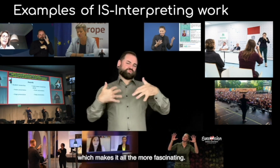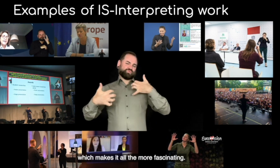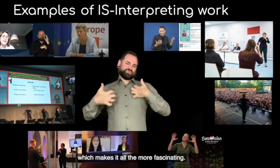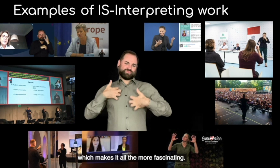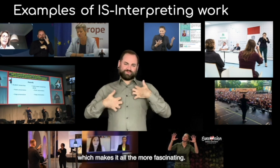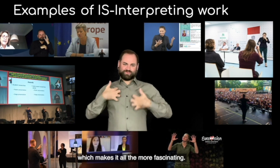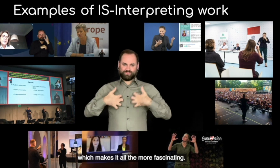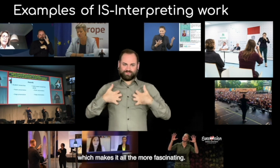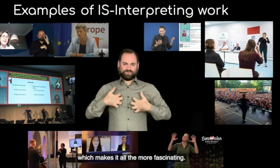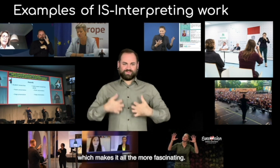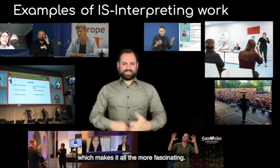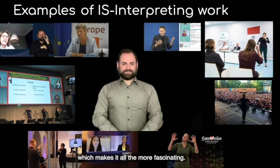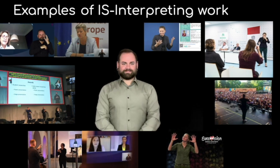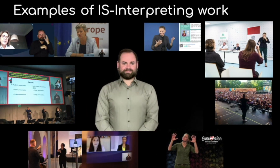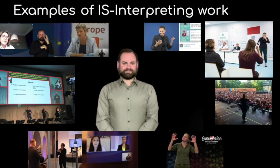fascinating.